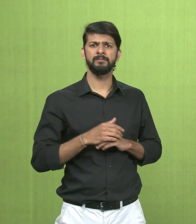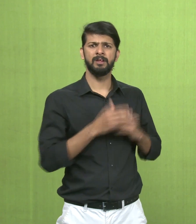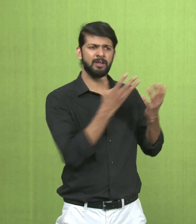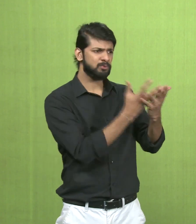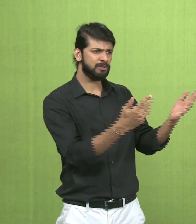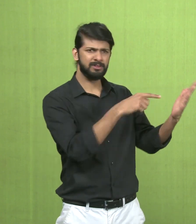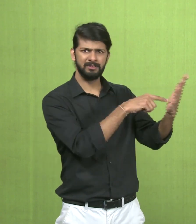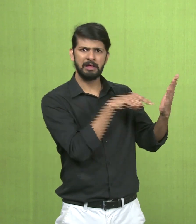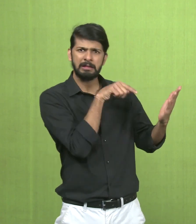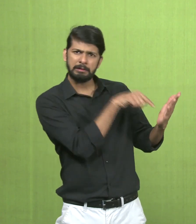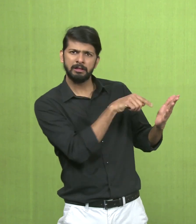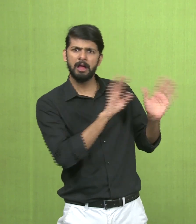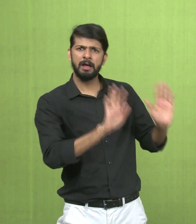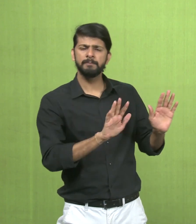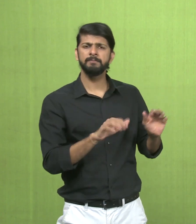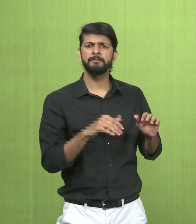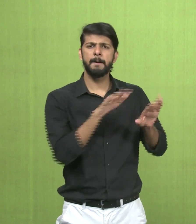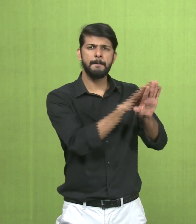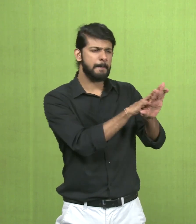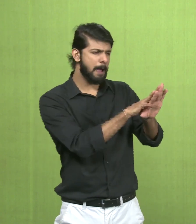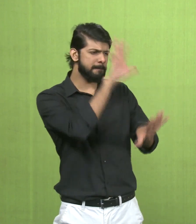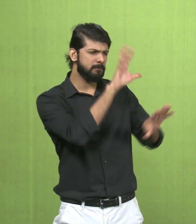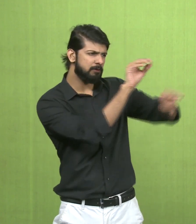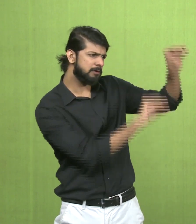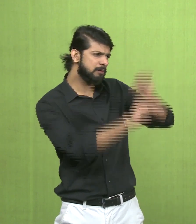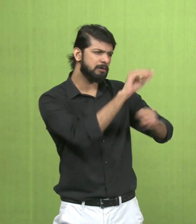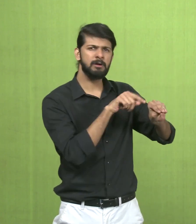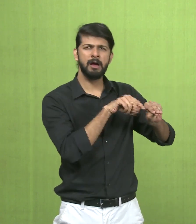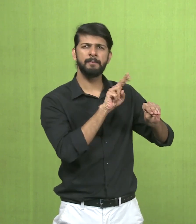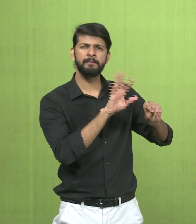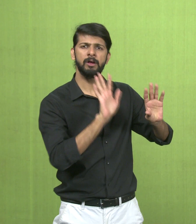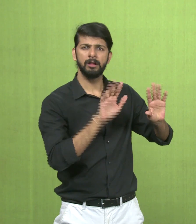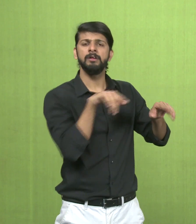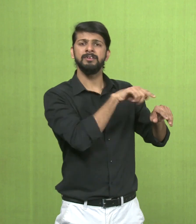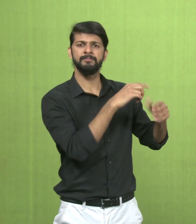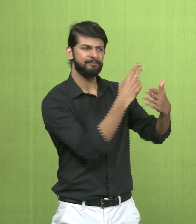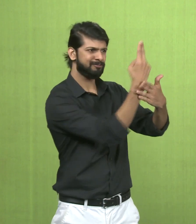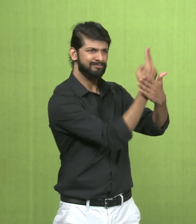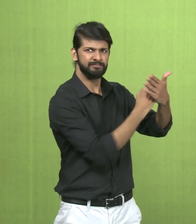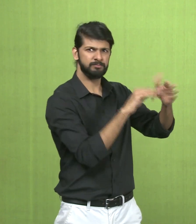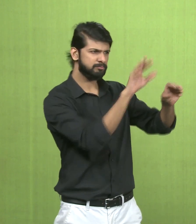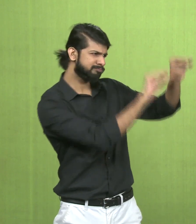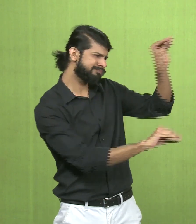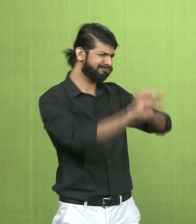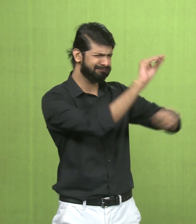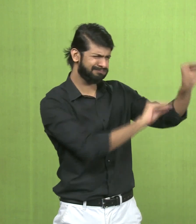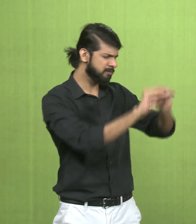Questions related to the abstract composition. Question number 1. What kind of objects can be used in abstract composition?